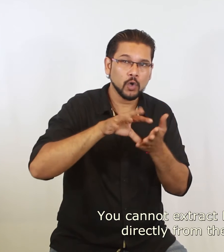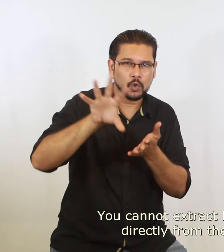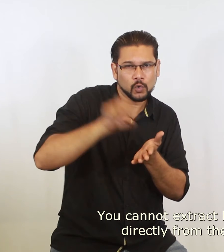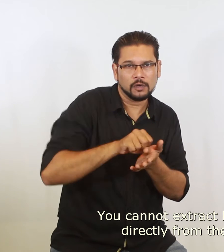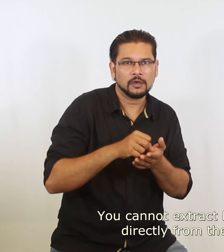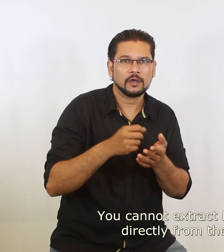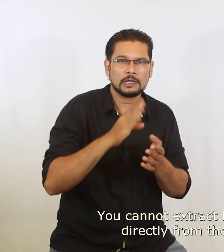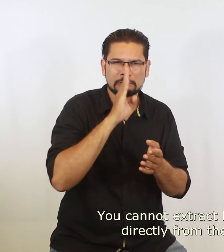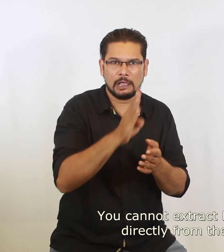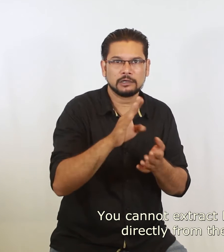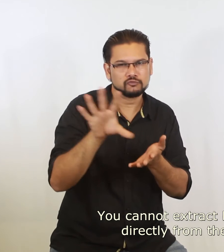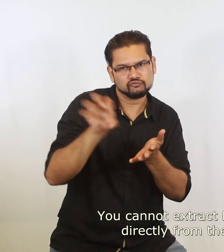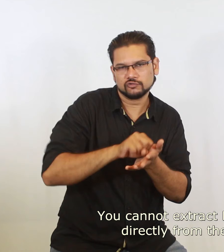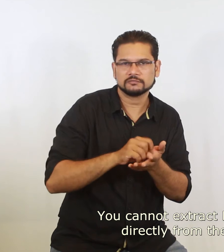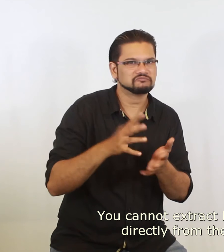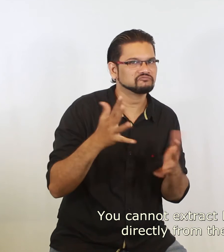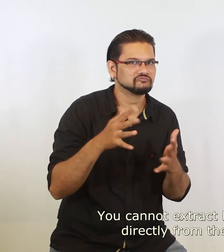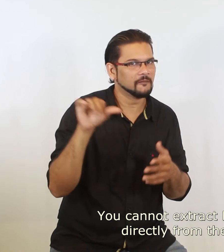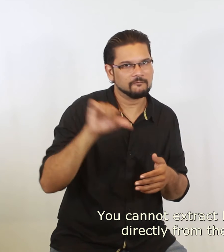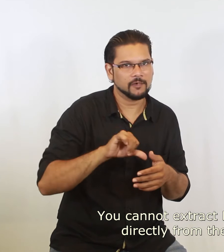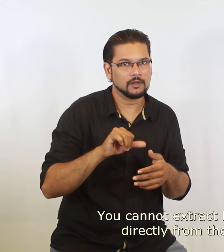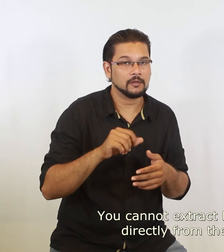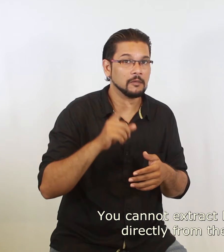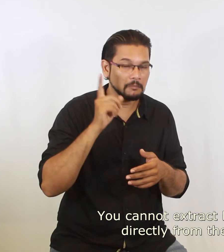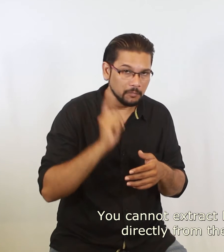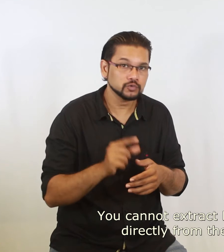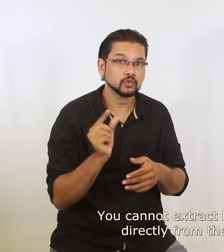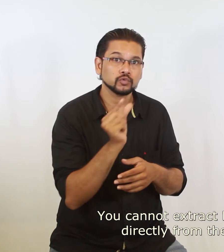you cannot extract nitrogen directly from the air.